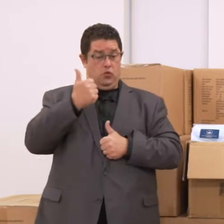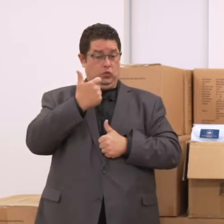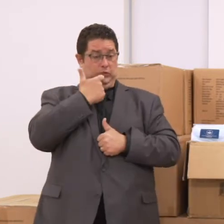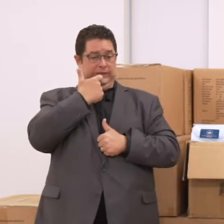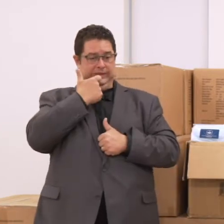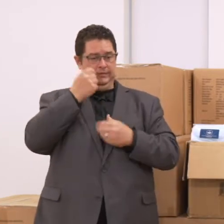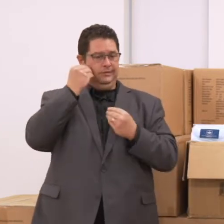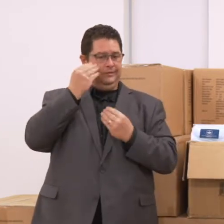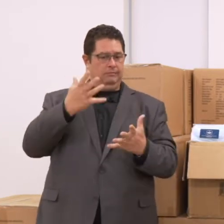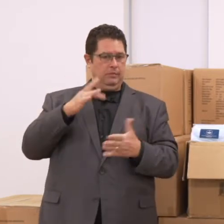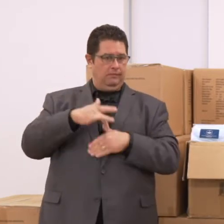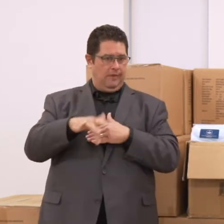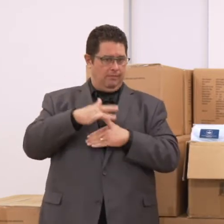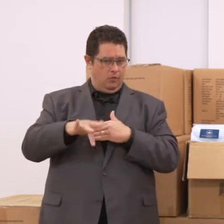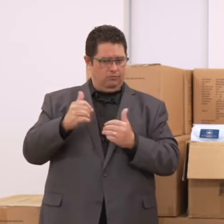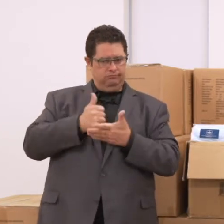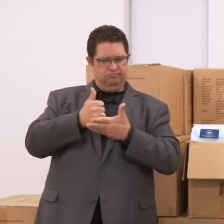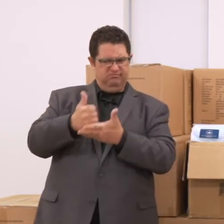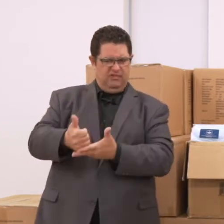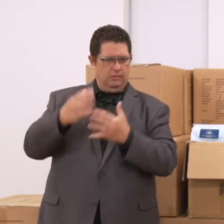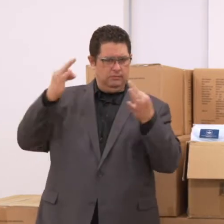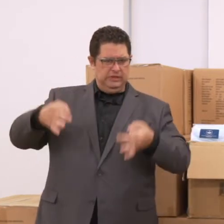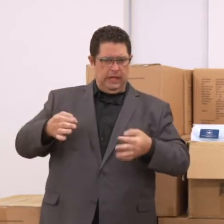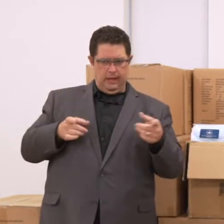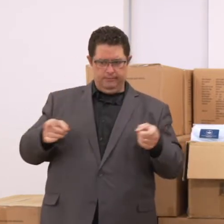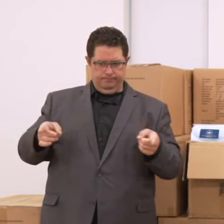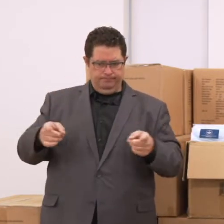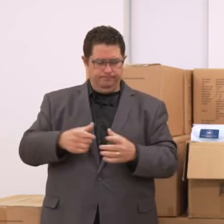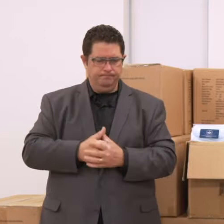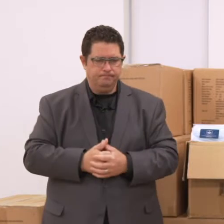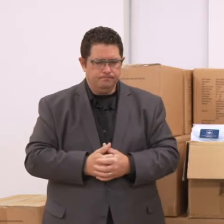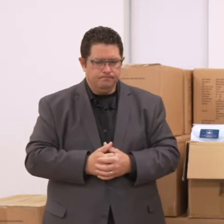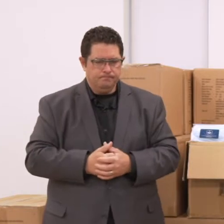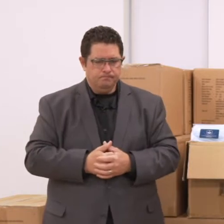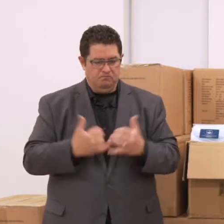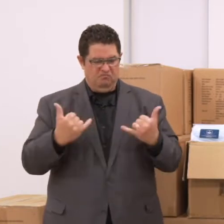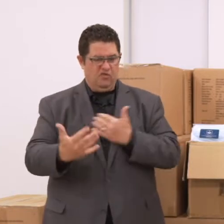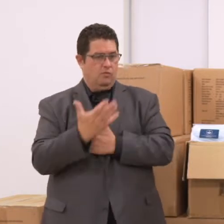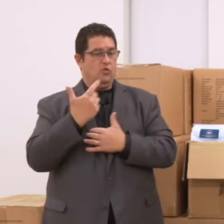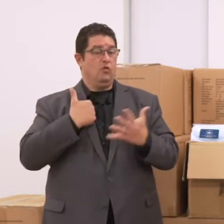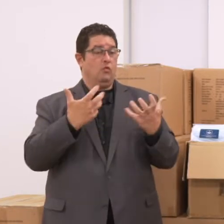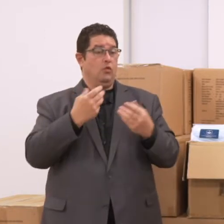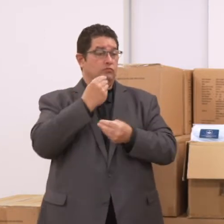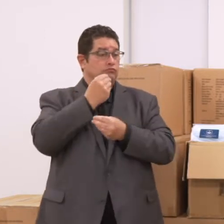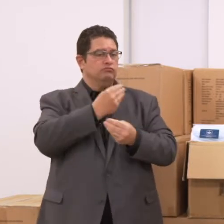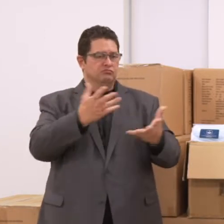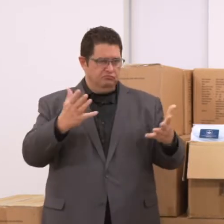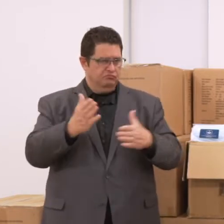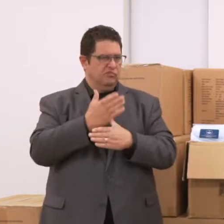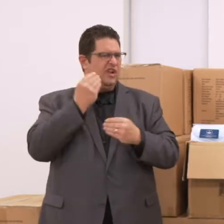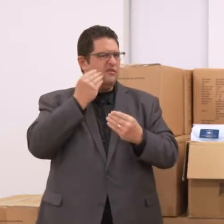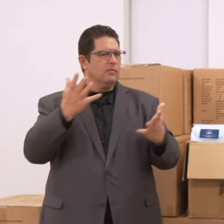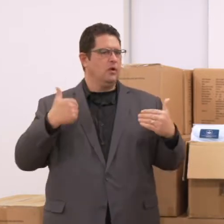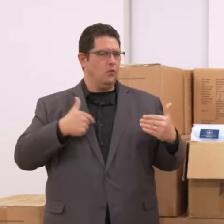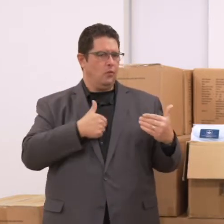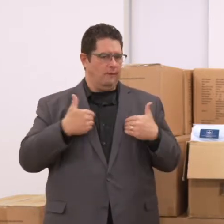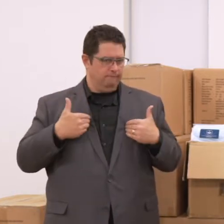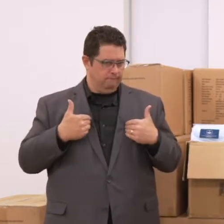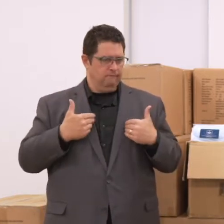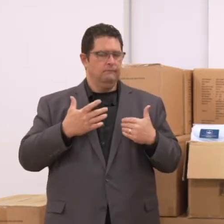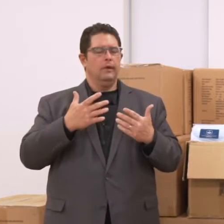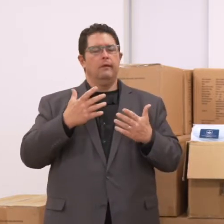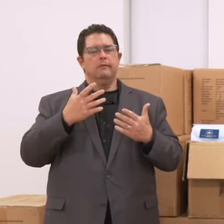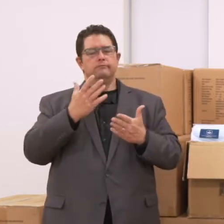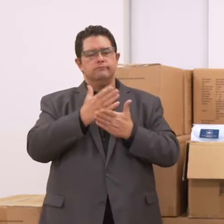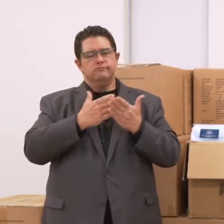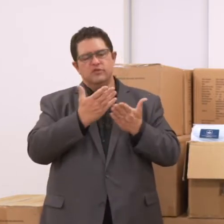make a decision. So this morning I want to share the information that we have with you and some of the steps we are taking to flatten the